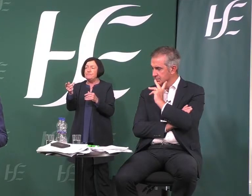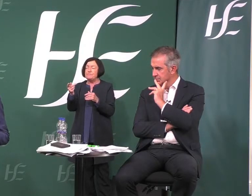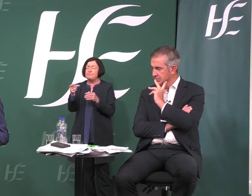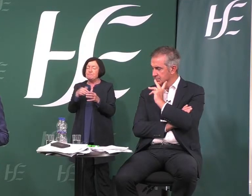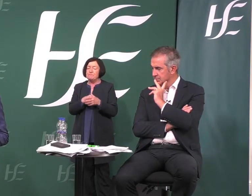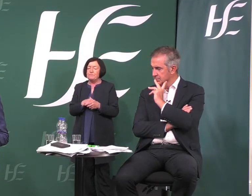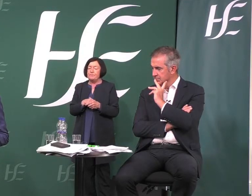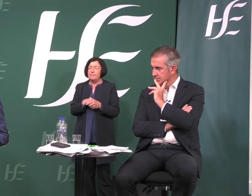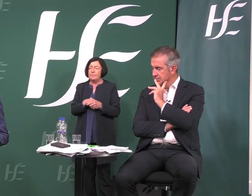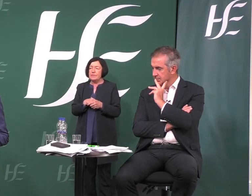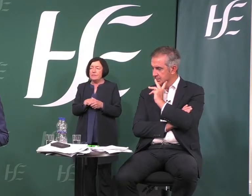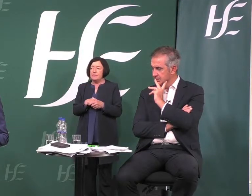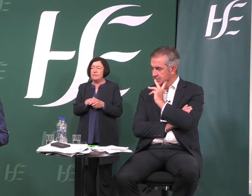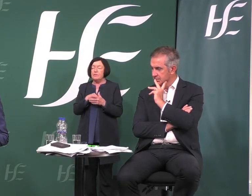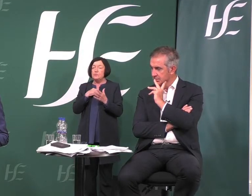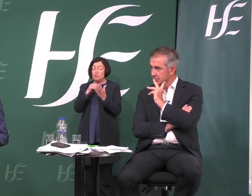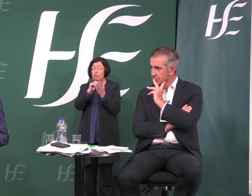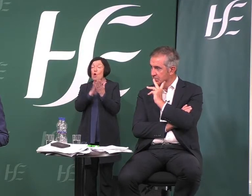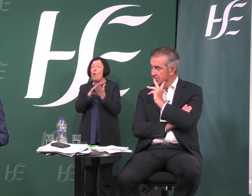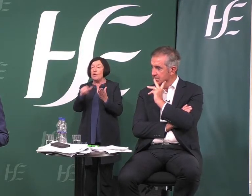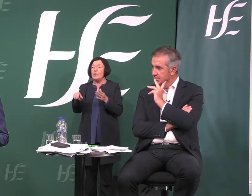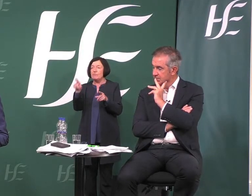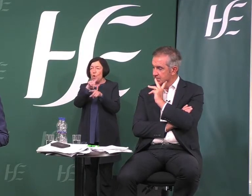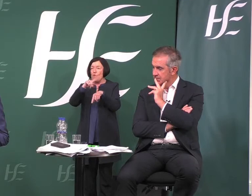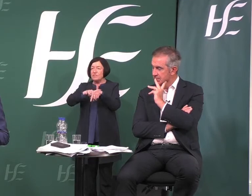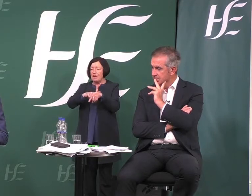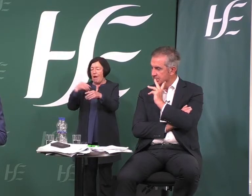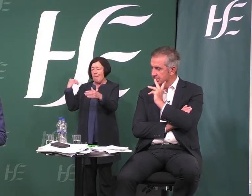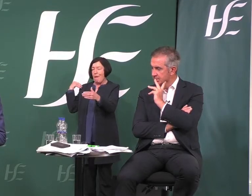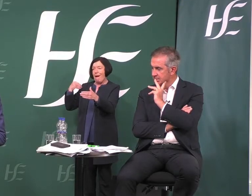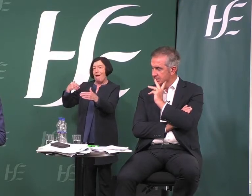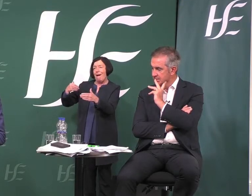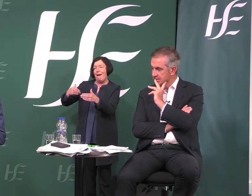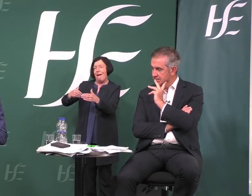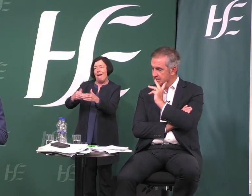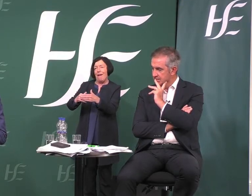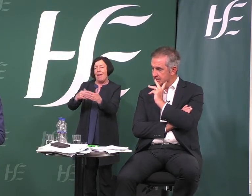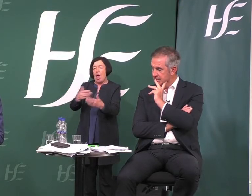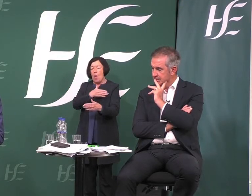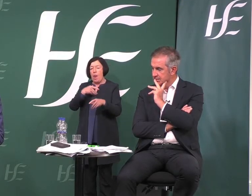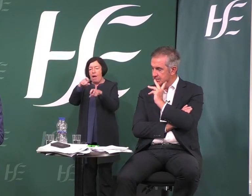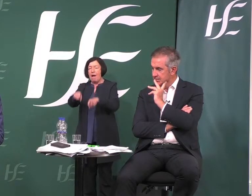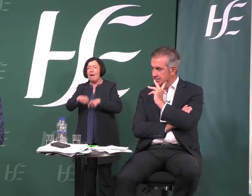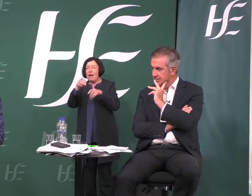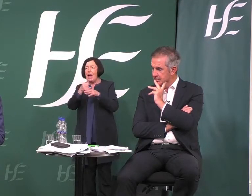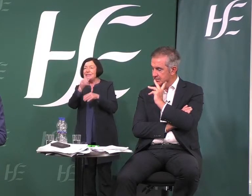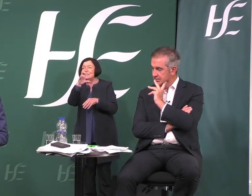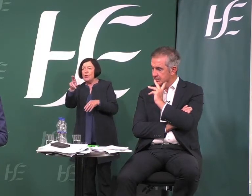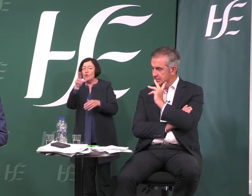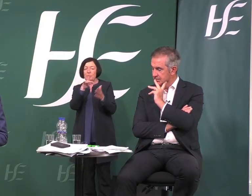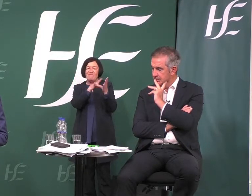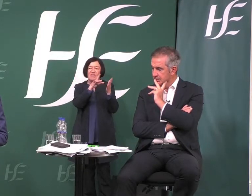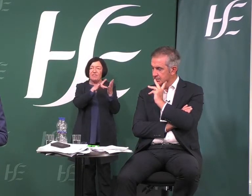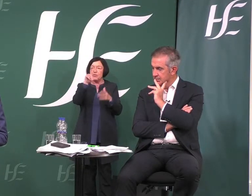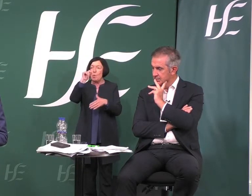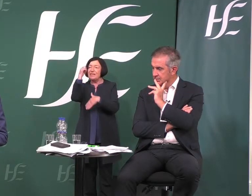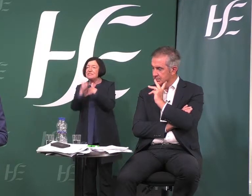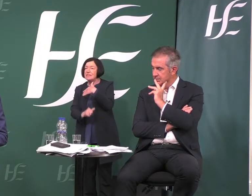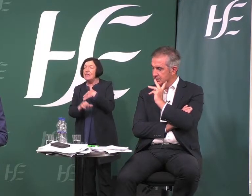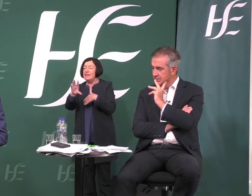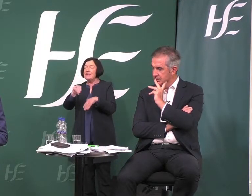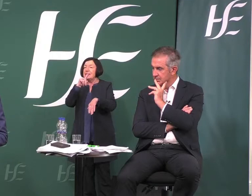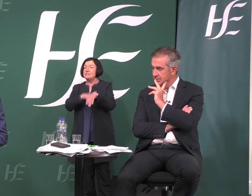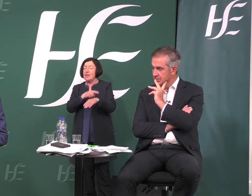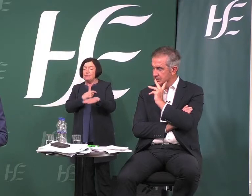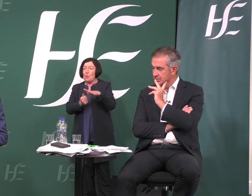is to record this, we have to do it over a time period, because the average length of stay in ITU could be 15, 20 days. And it takes some time before